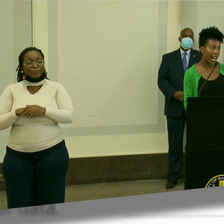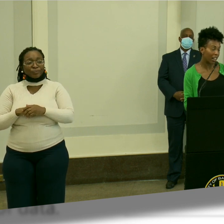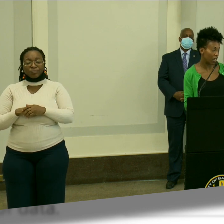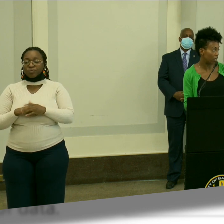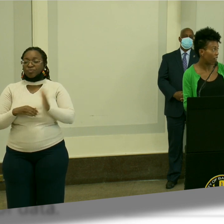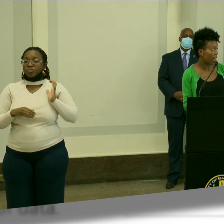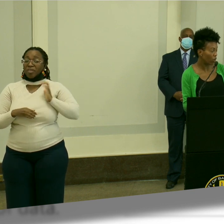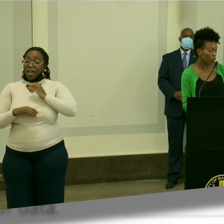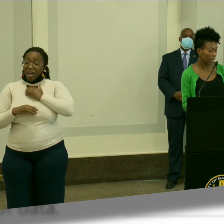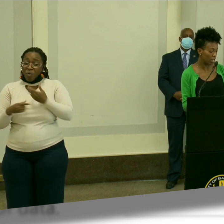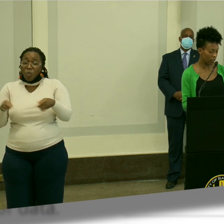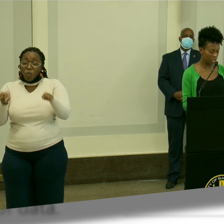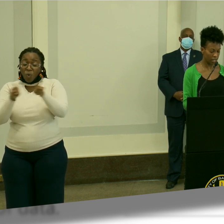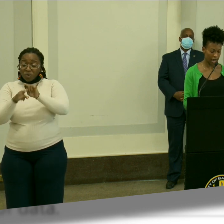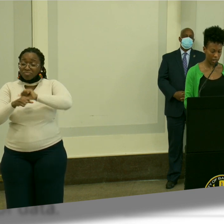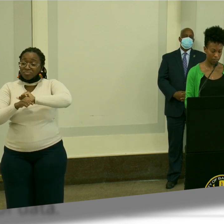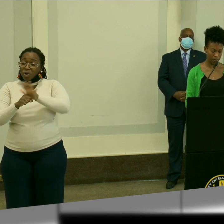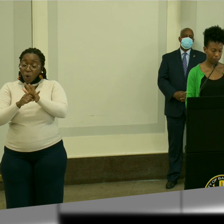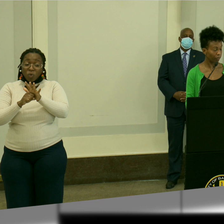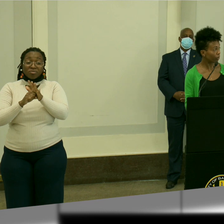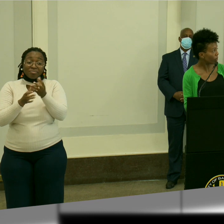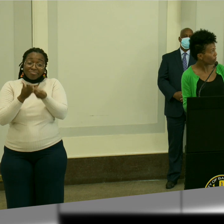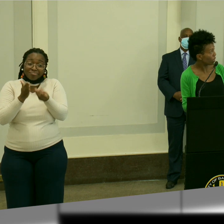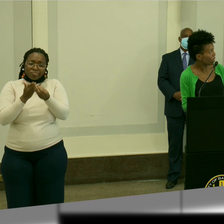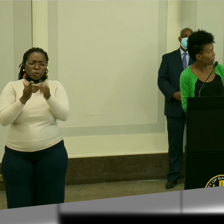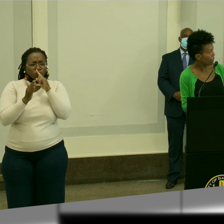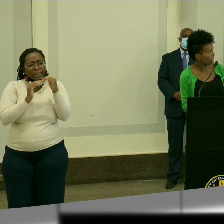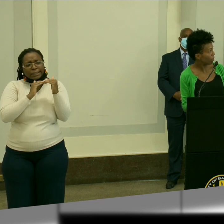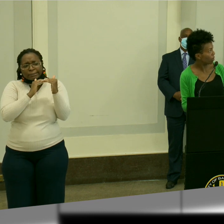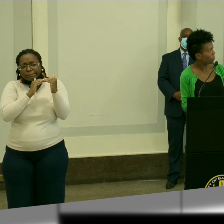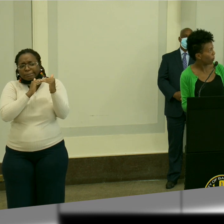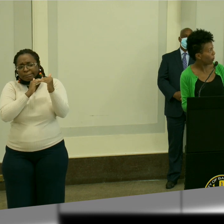COVID fatalities have held relatively steady.